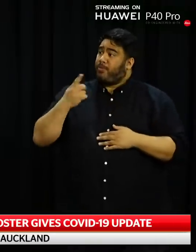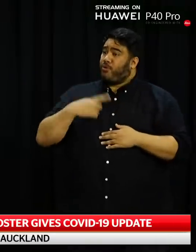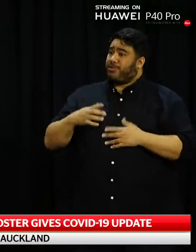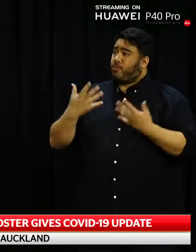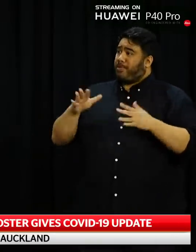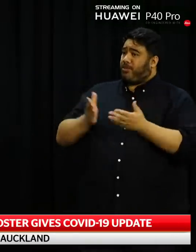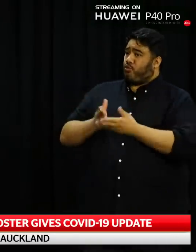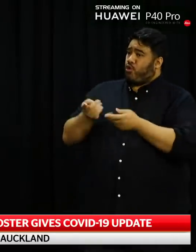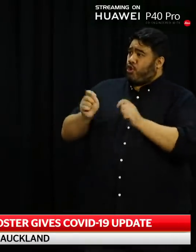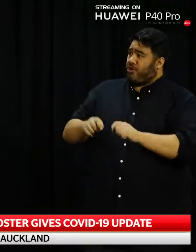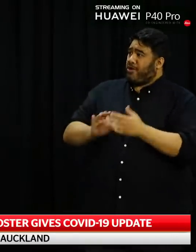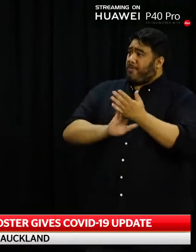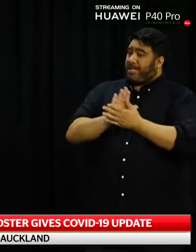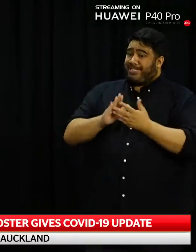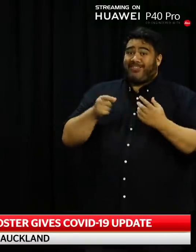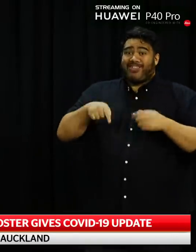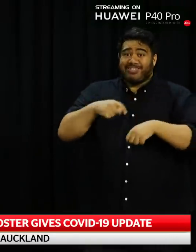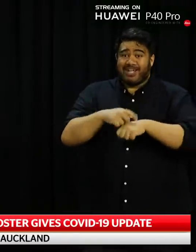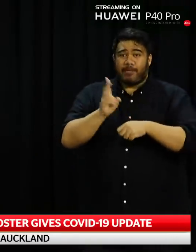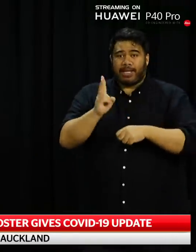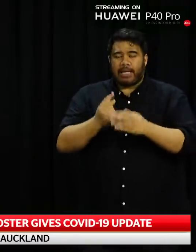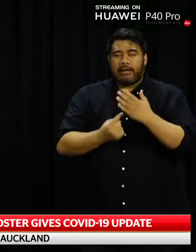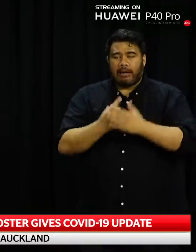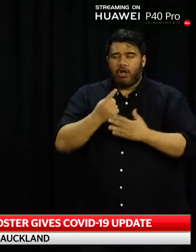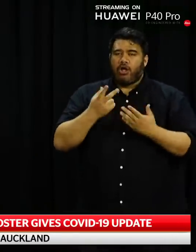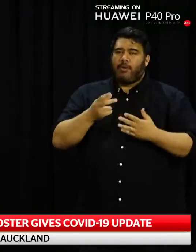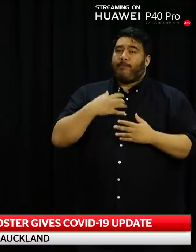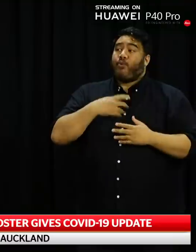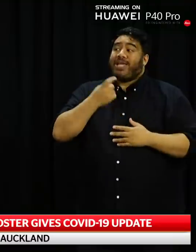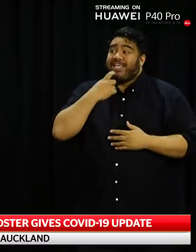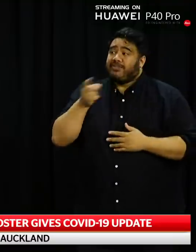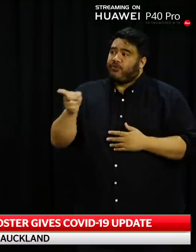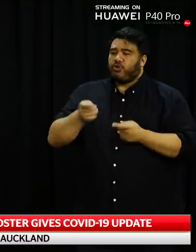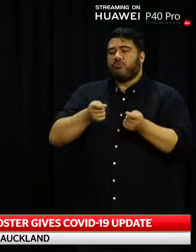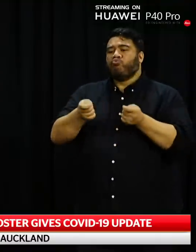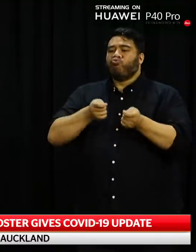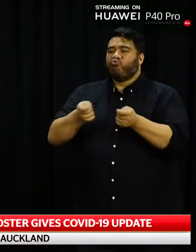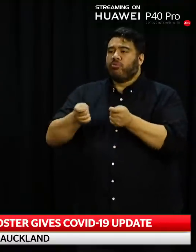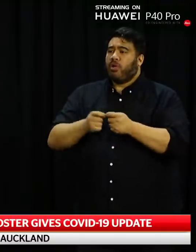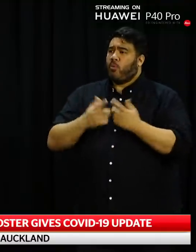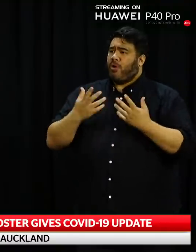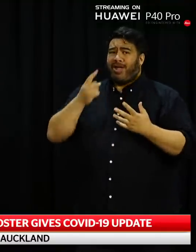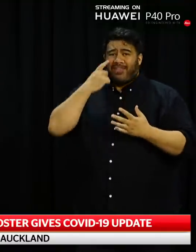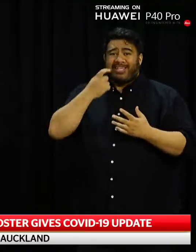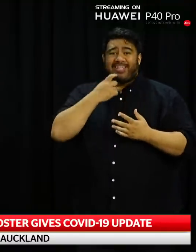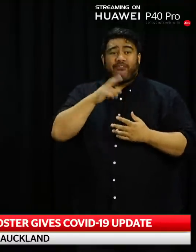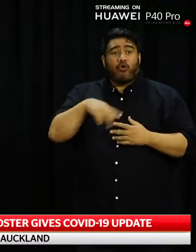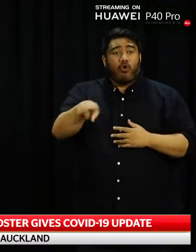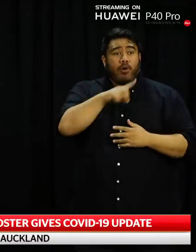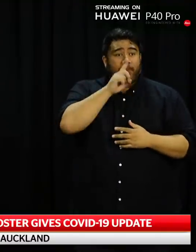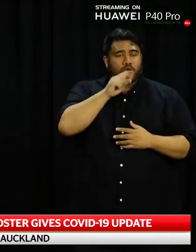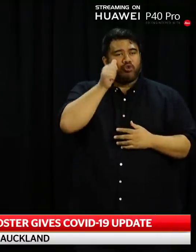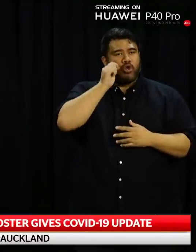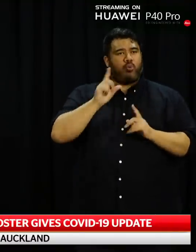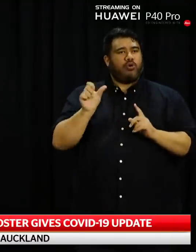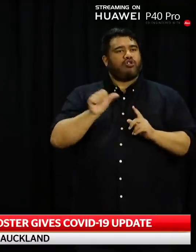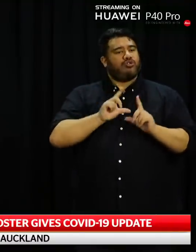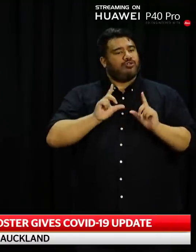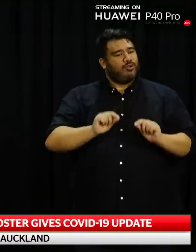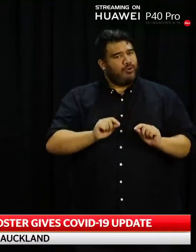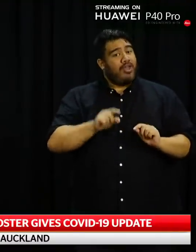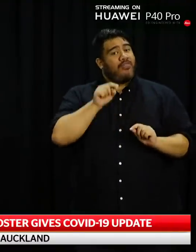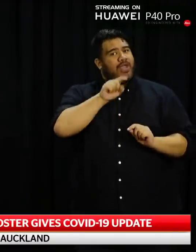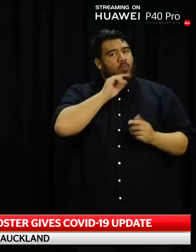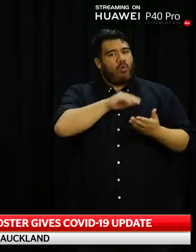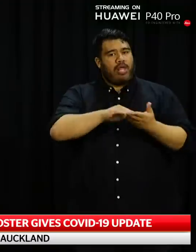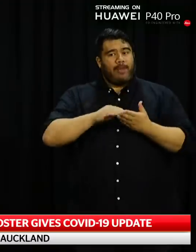will be easier to enforce? I think it's easier for people to know what needs to be done and to know that it's possible, and that increases the